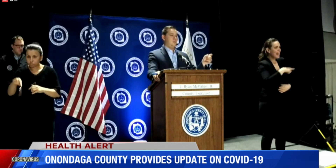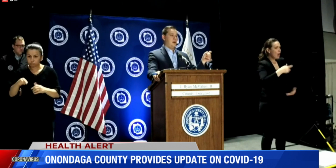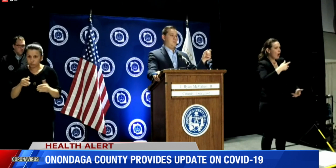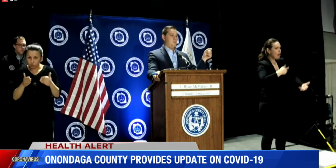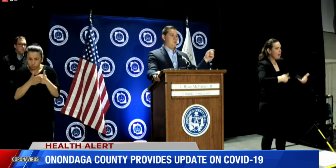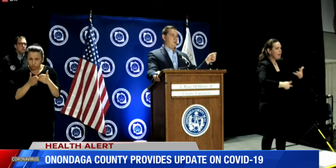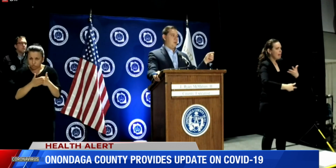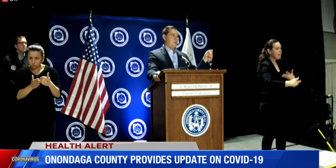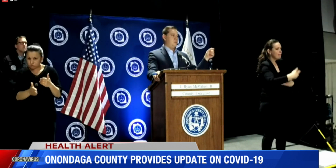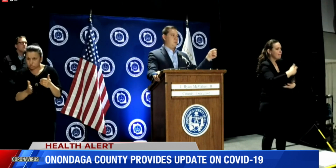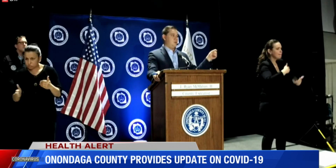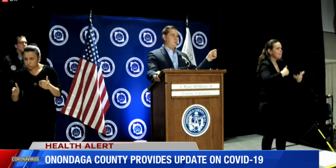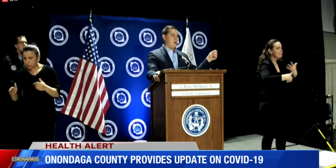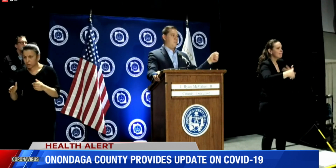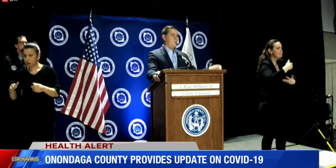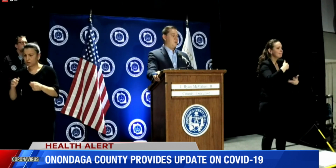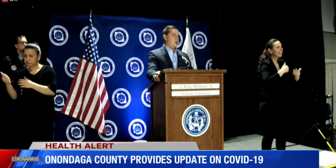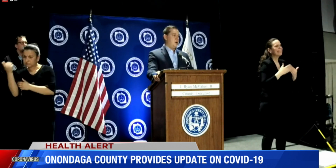geomap,